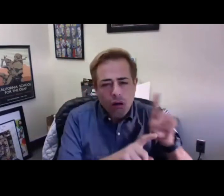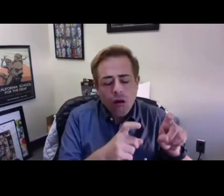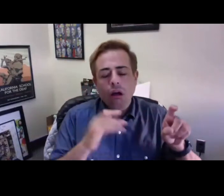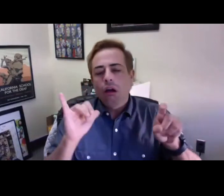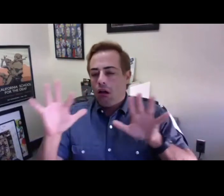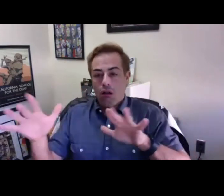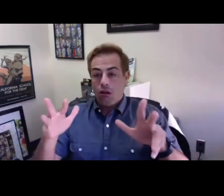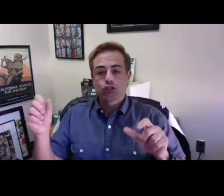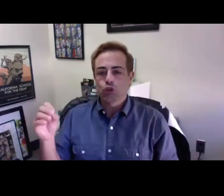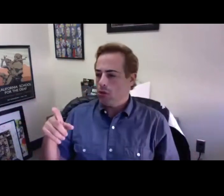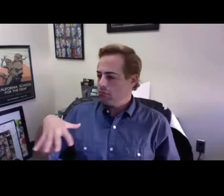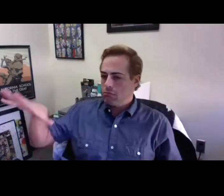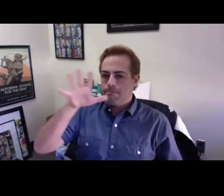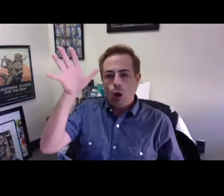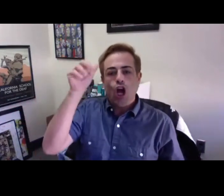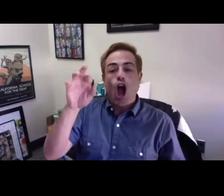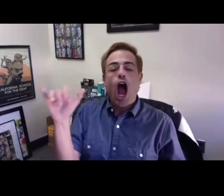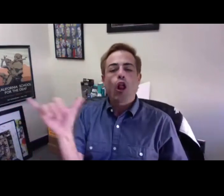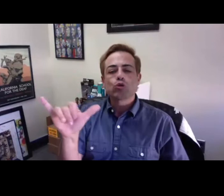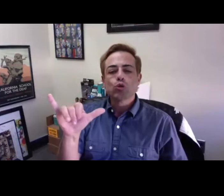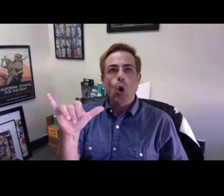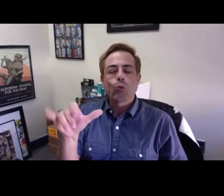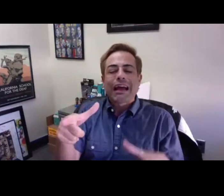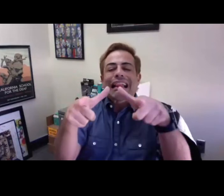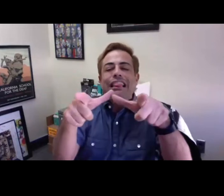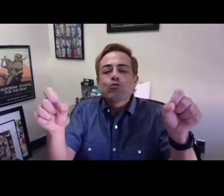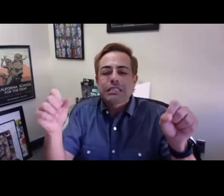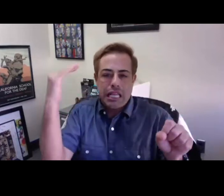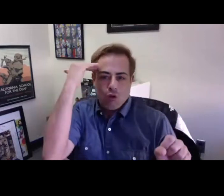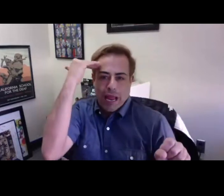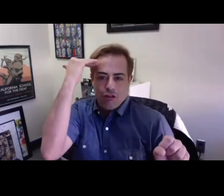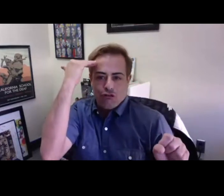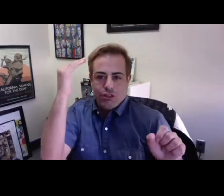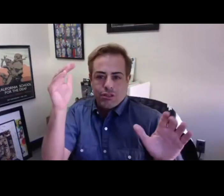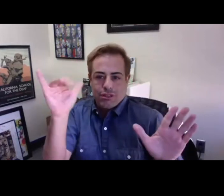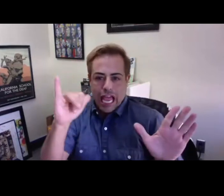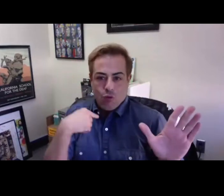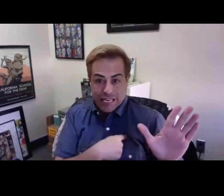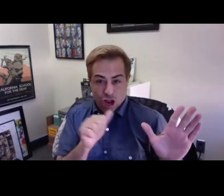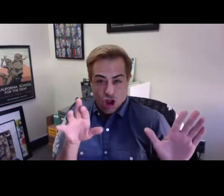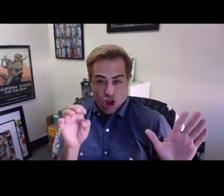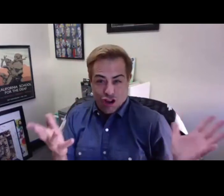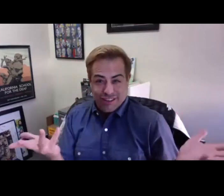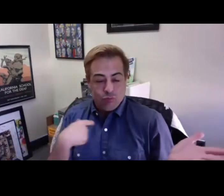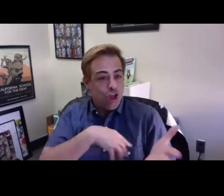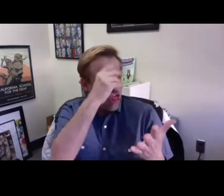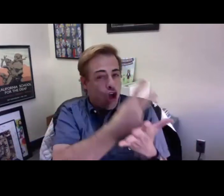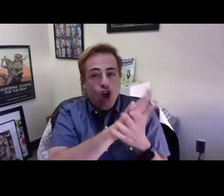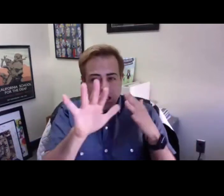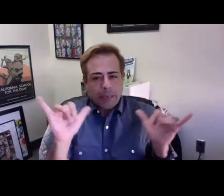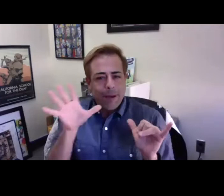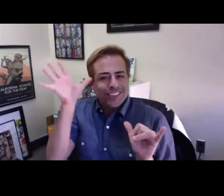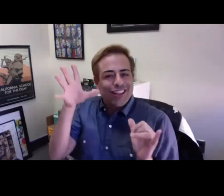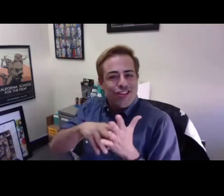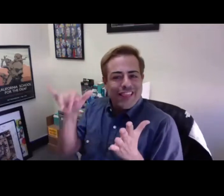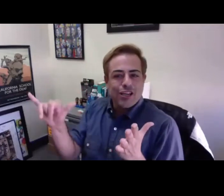start specialists so that they can have their questions answered. And so the parents also have some linguistic knowledge like